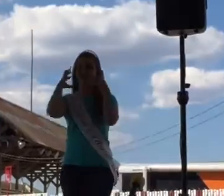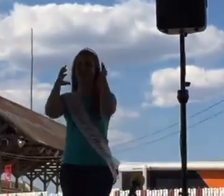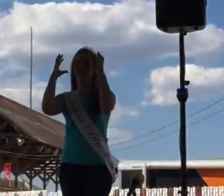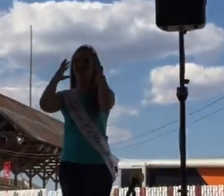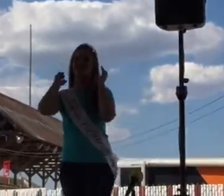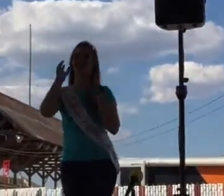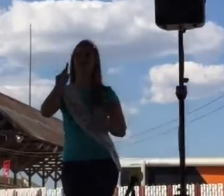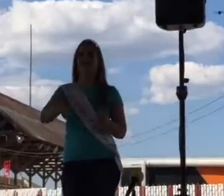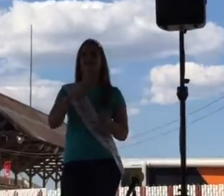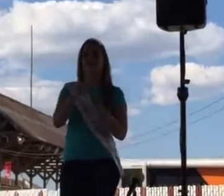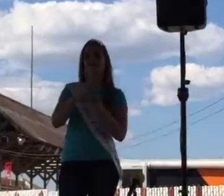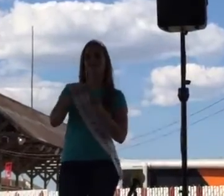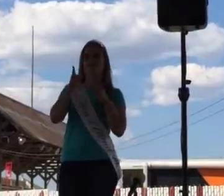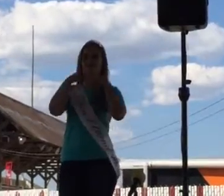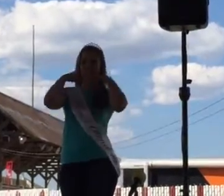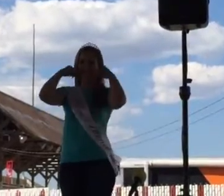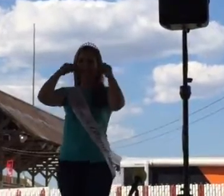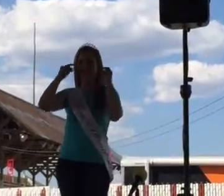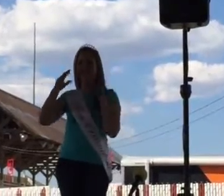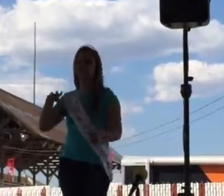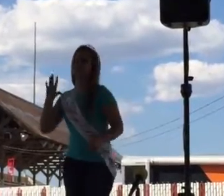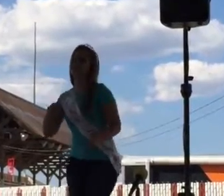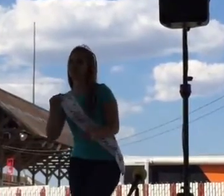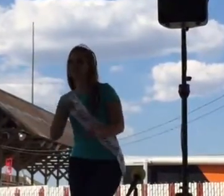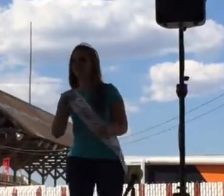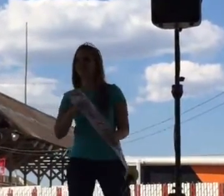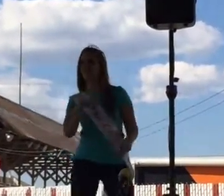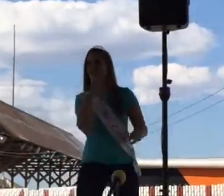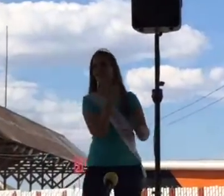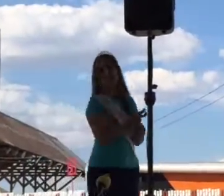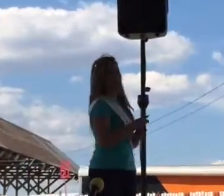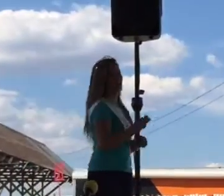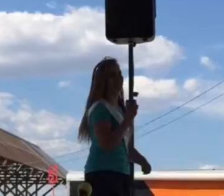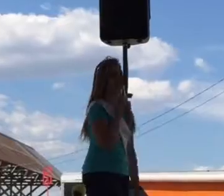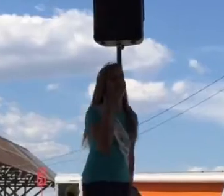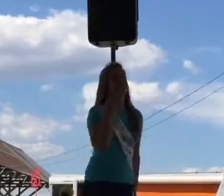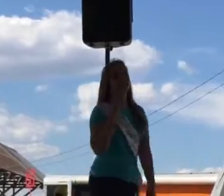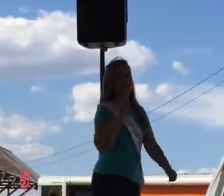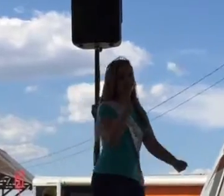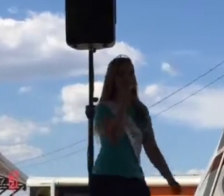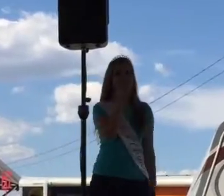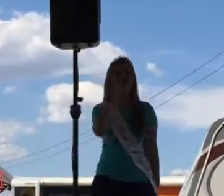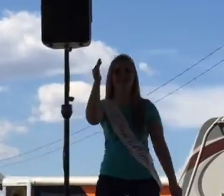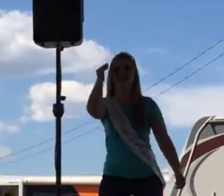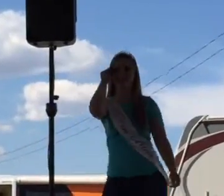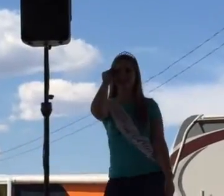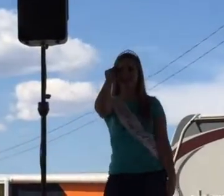me overwhelmed But when you smile at the ground it ain't hard to tell You don't know